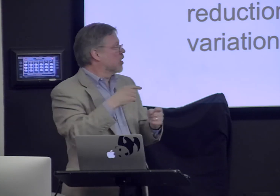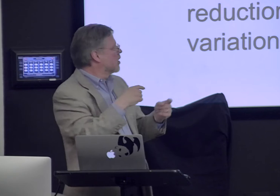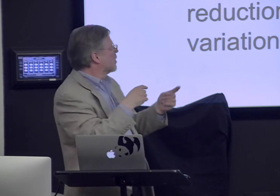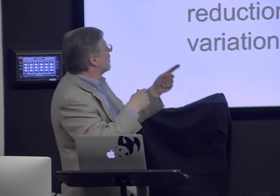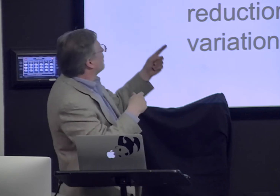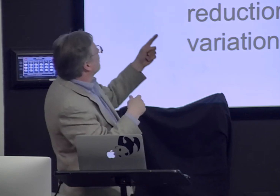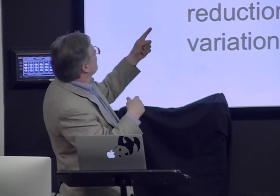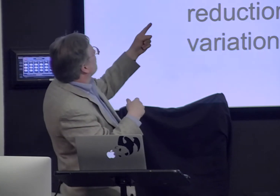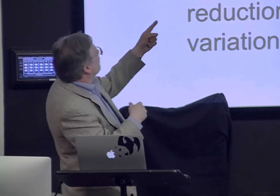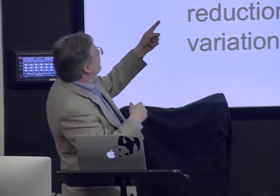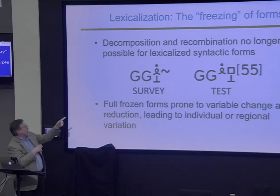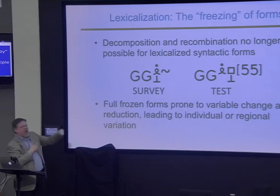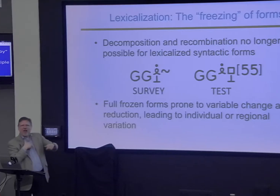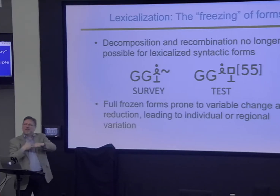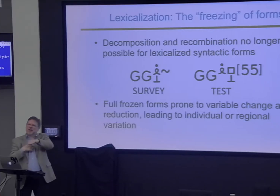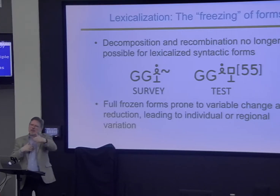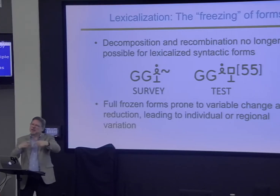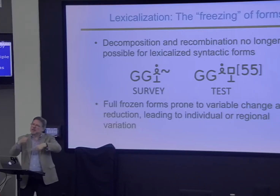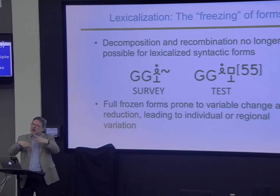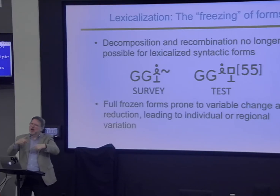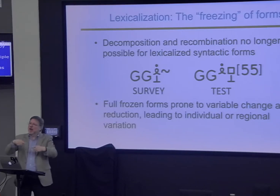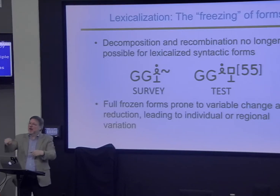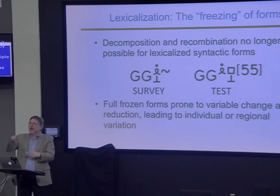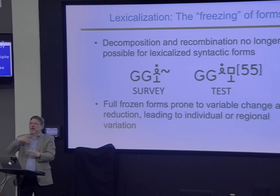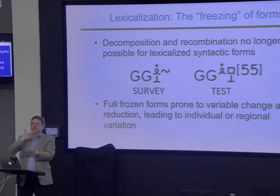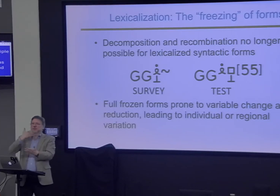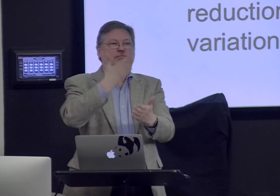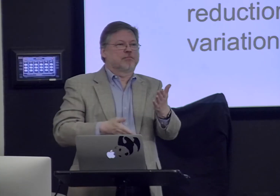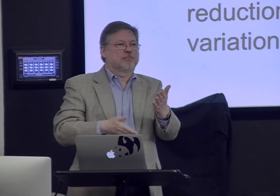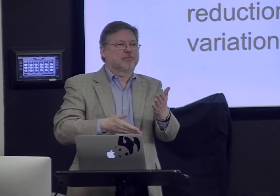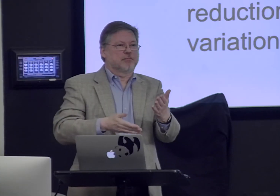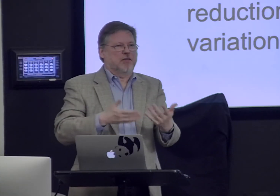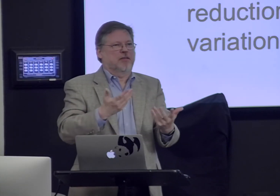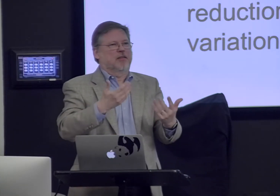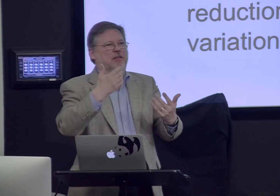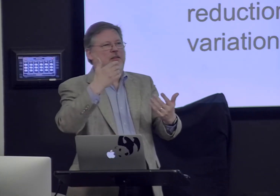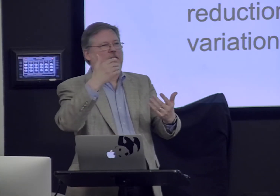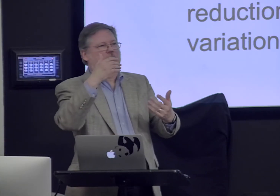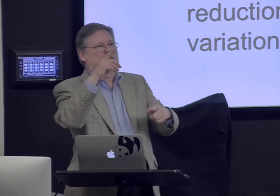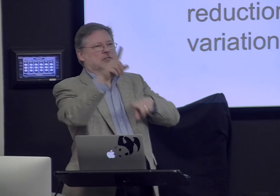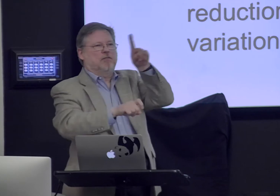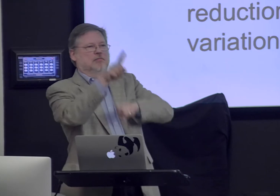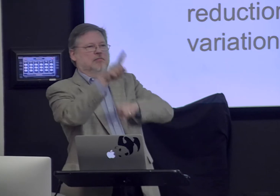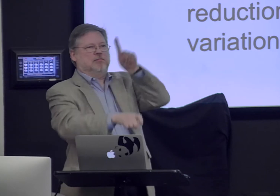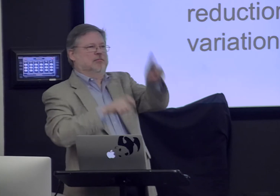they understand what could give way to that form, but still it wouldn't be stored in a dictionary.